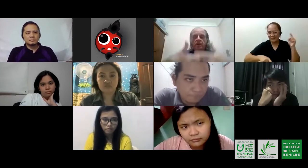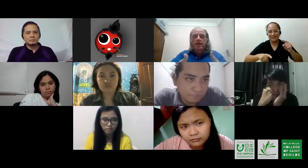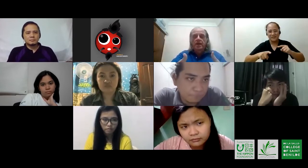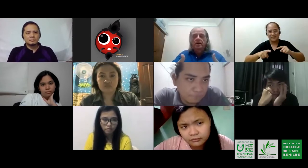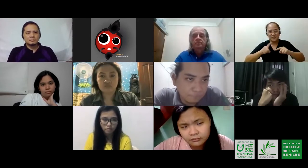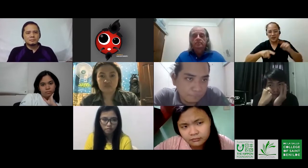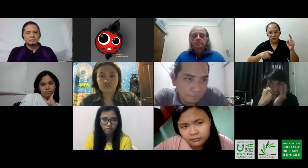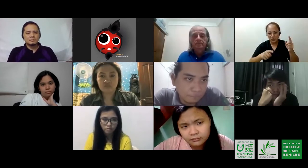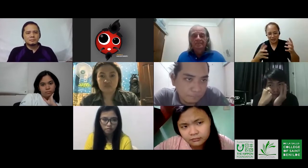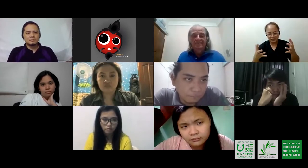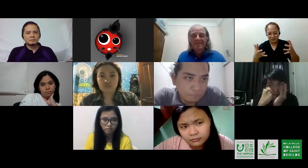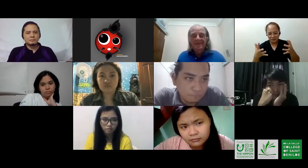out,